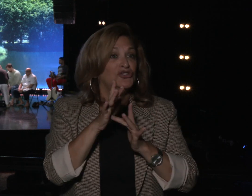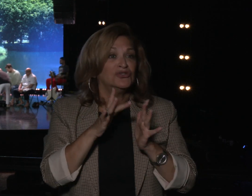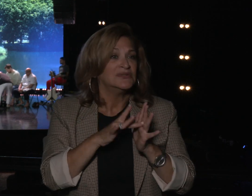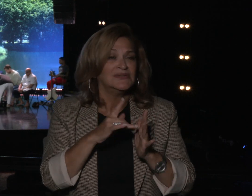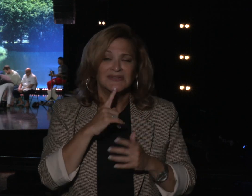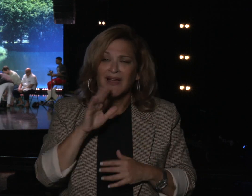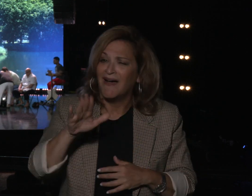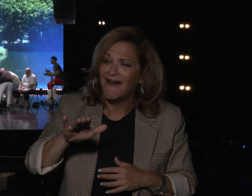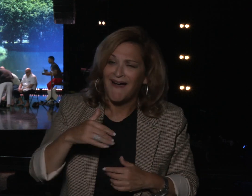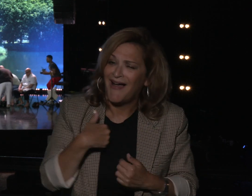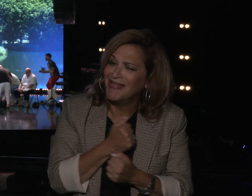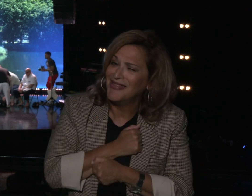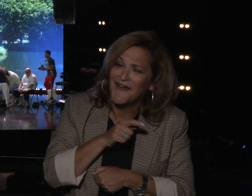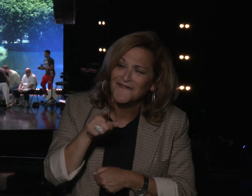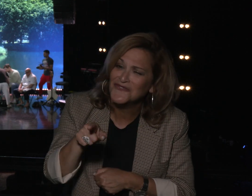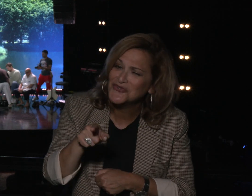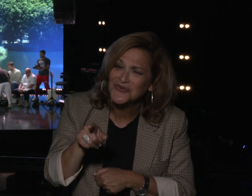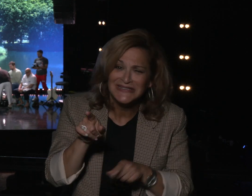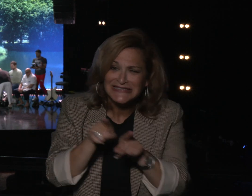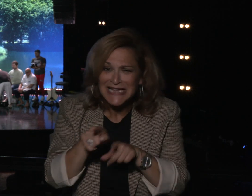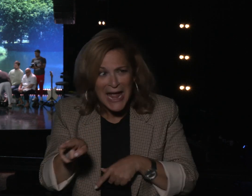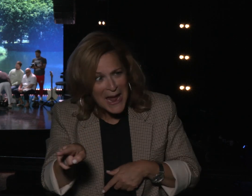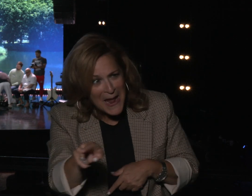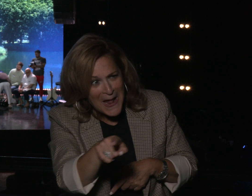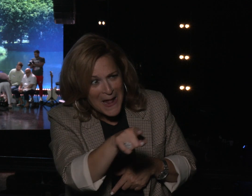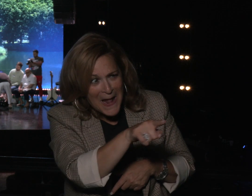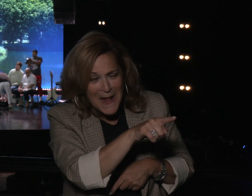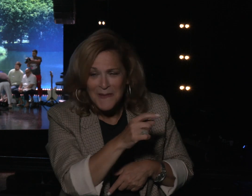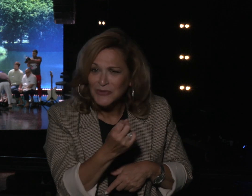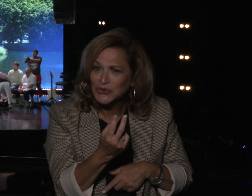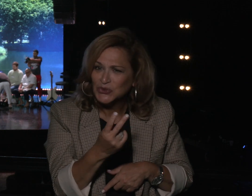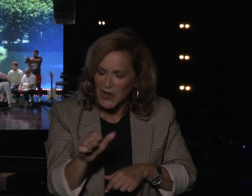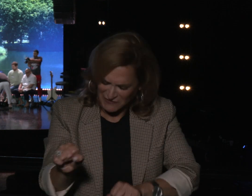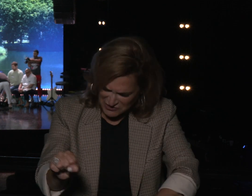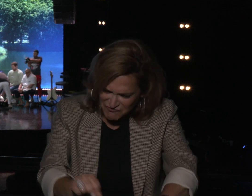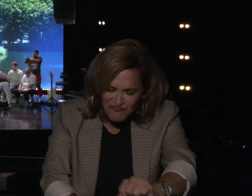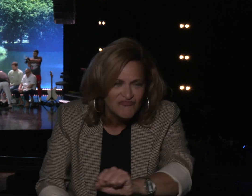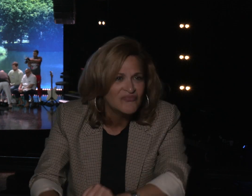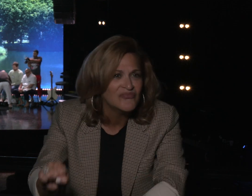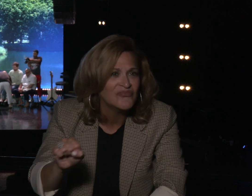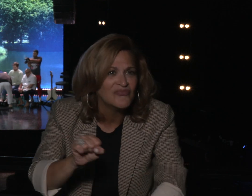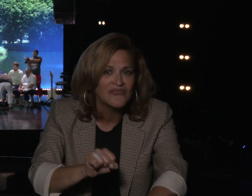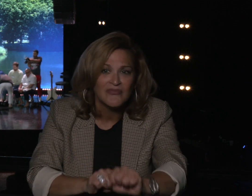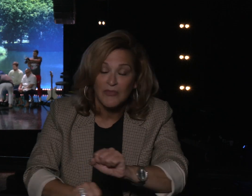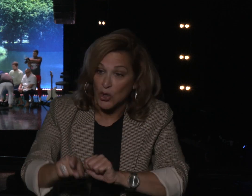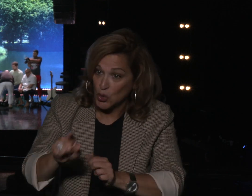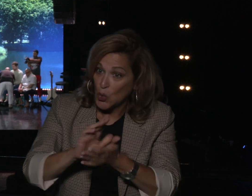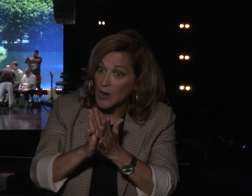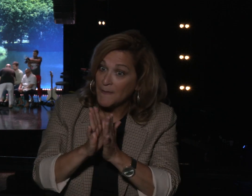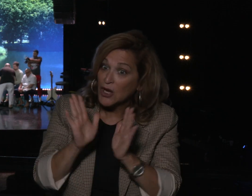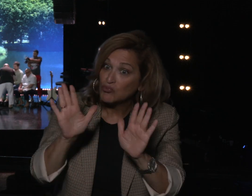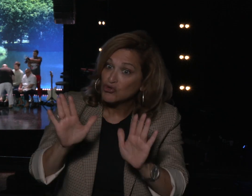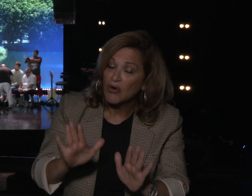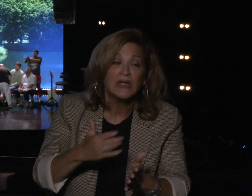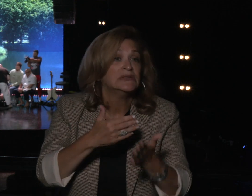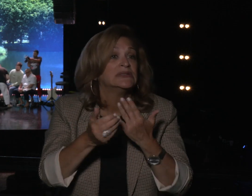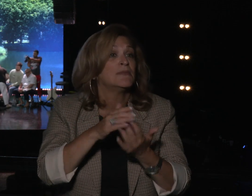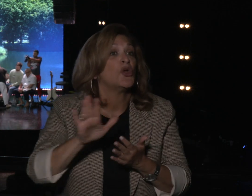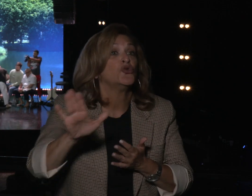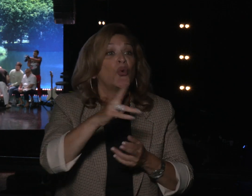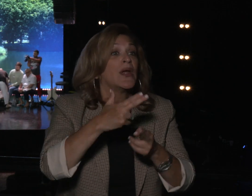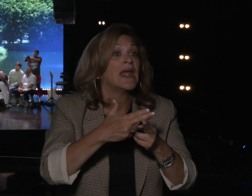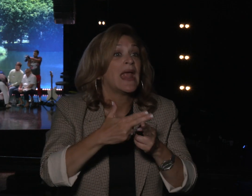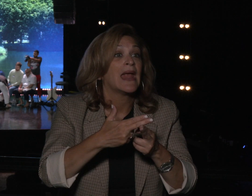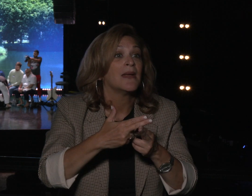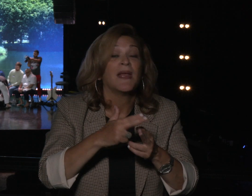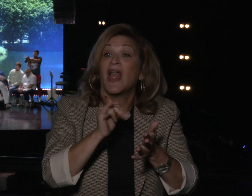all the other 12, and I'm gonna wash your feet just like I do everybody else. And listen, if you want to be great, doesn't matter your name. If you want to be great, then